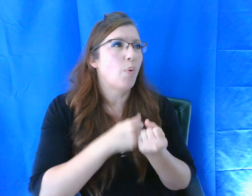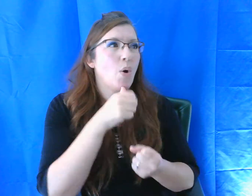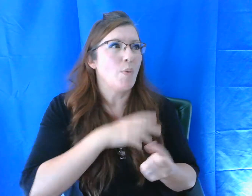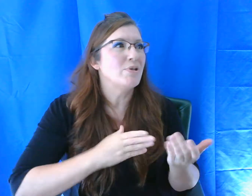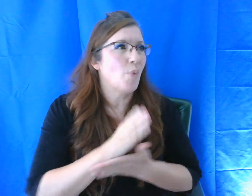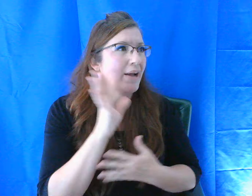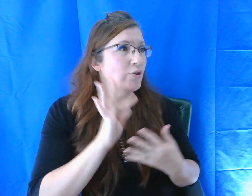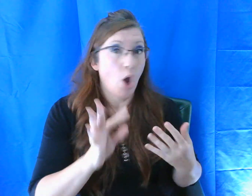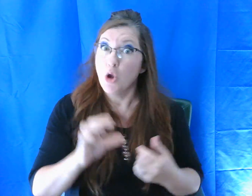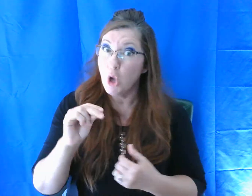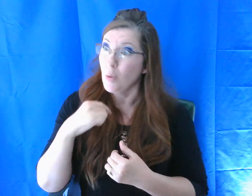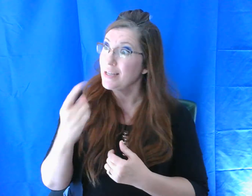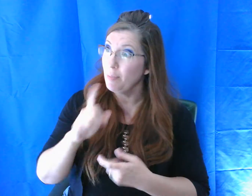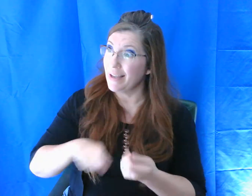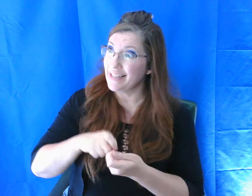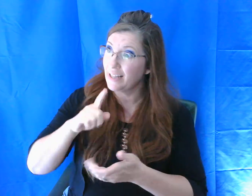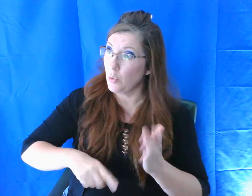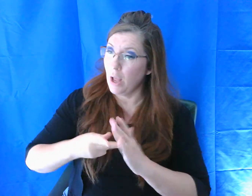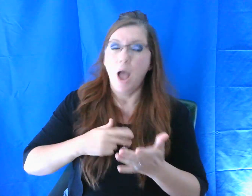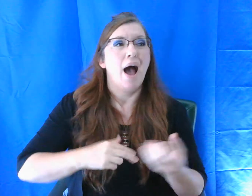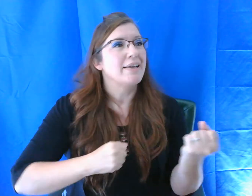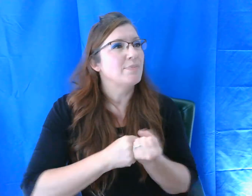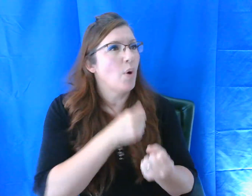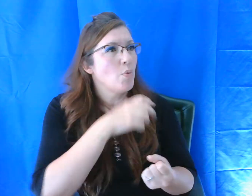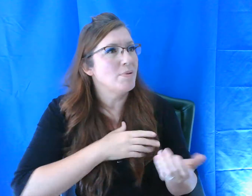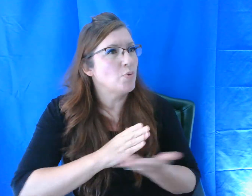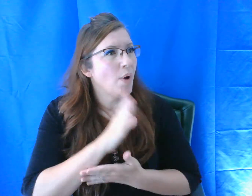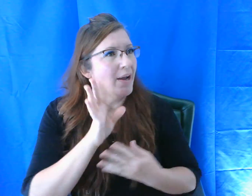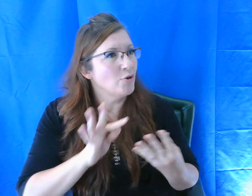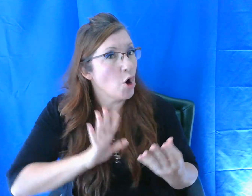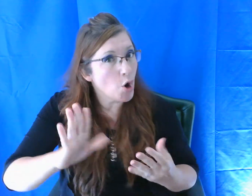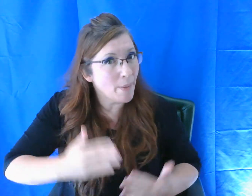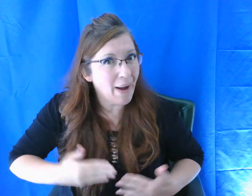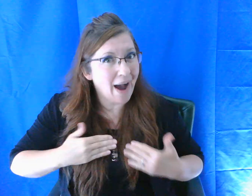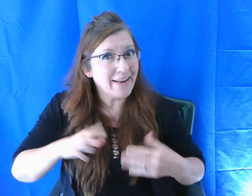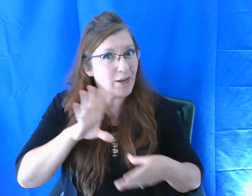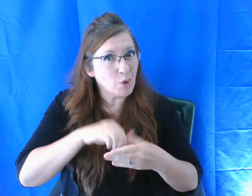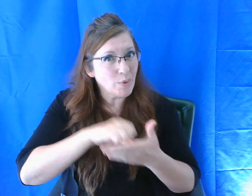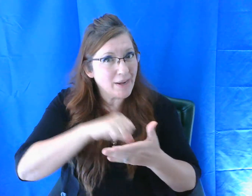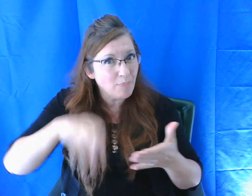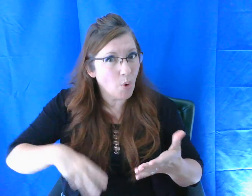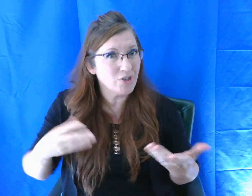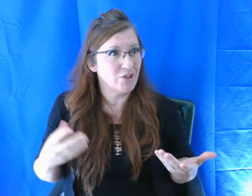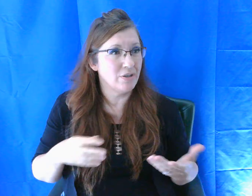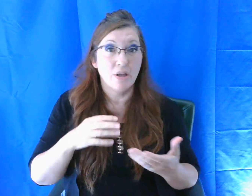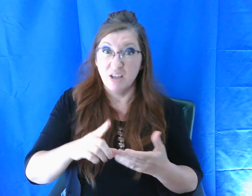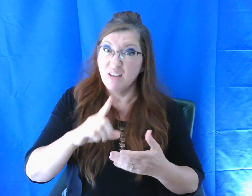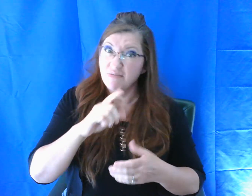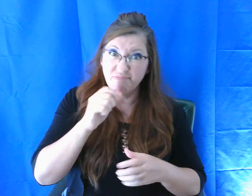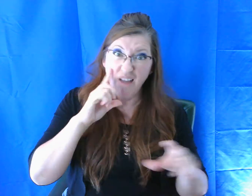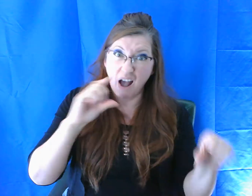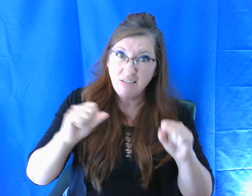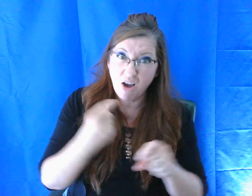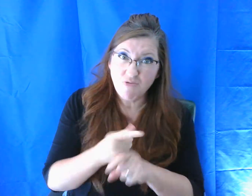Tell them exactly what it is. I support a woman's right to choose what she wants to do with her body, including abortion. You weren't very loud then, were you? I support